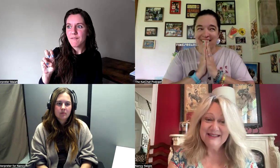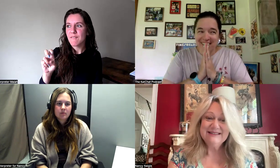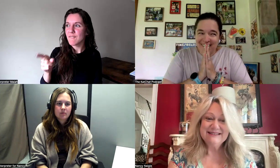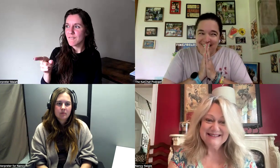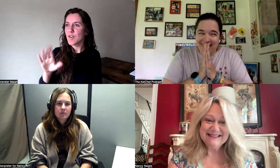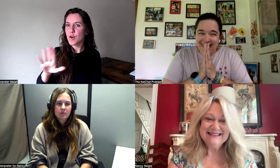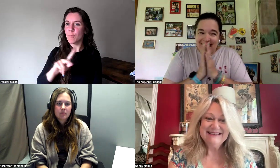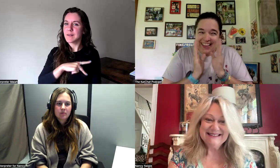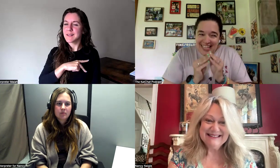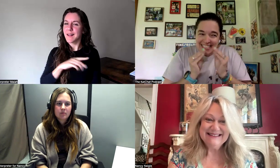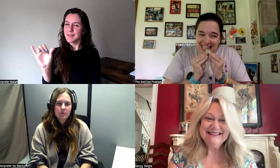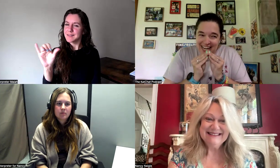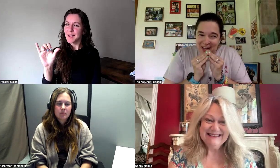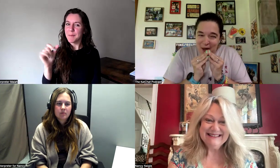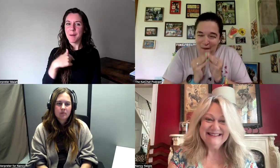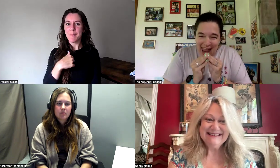like,